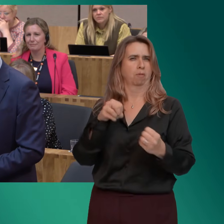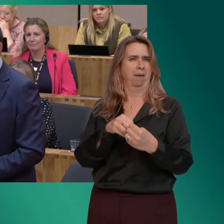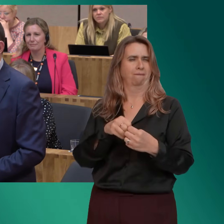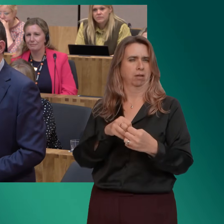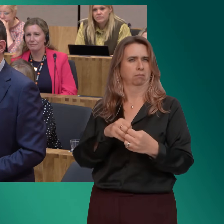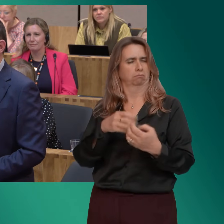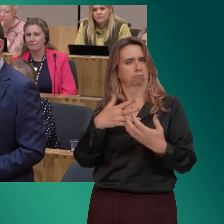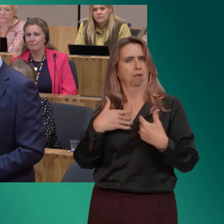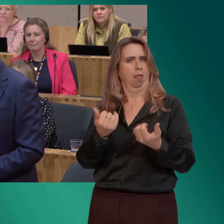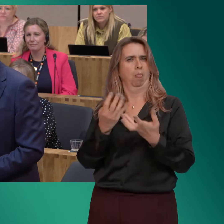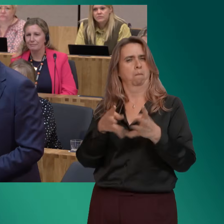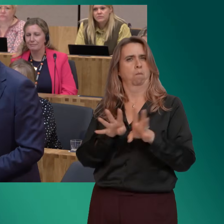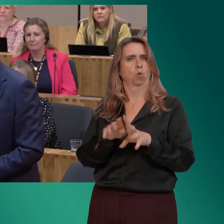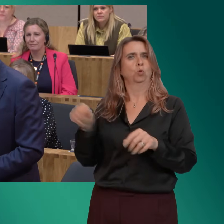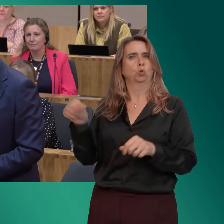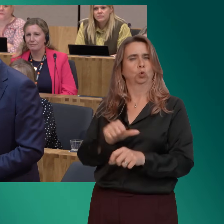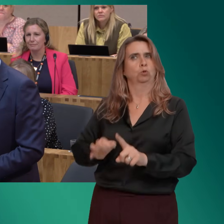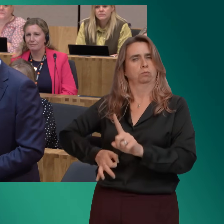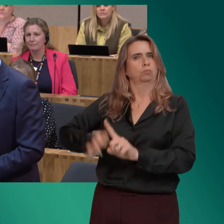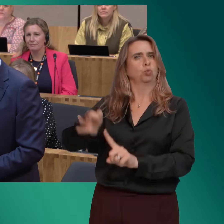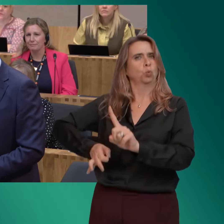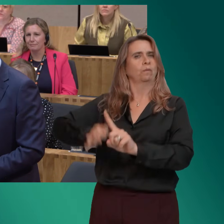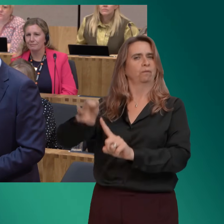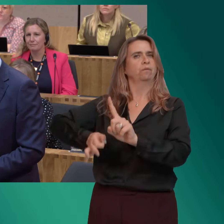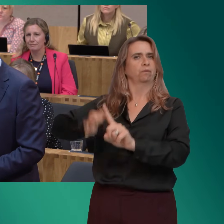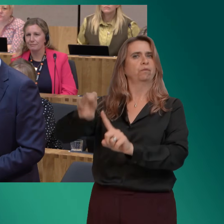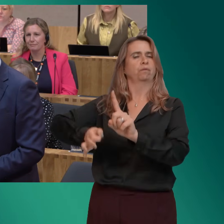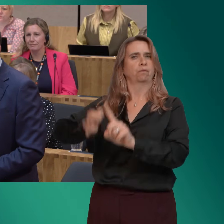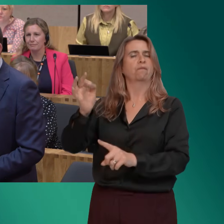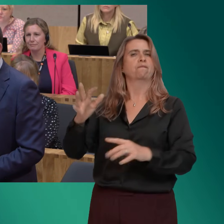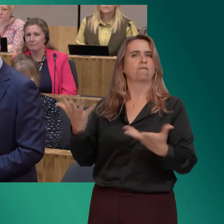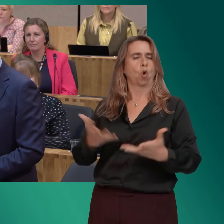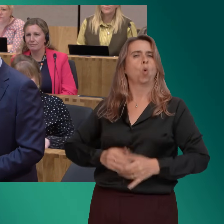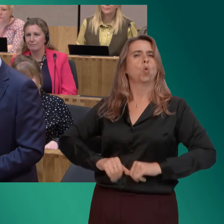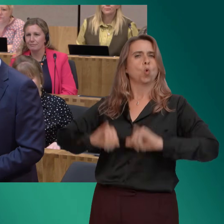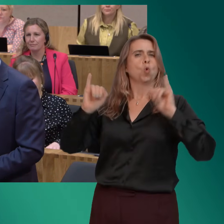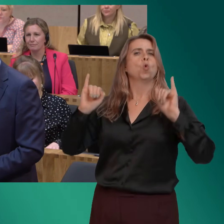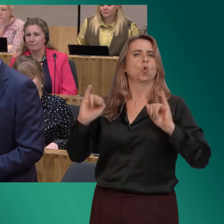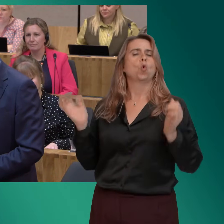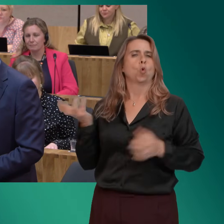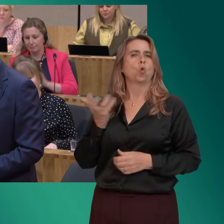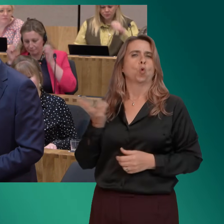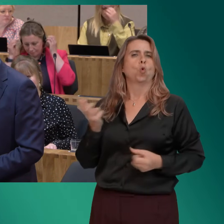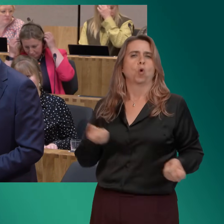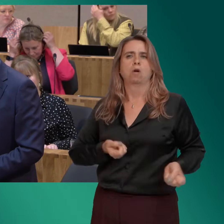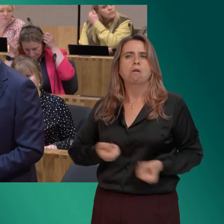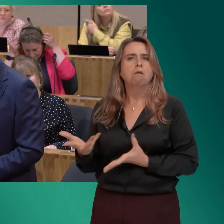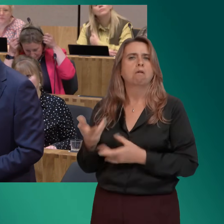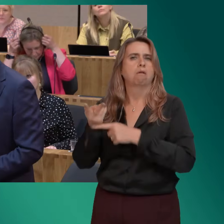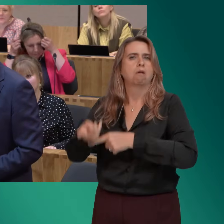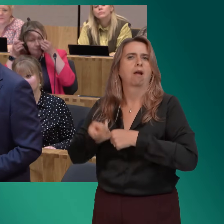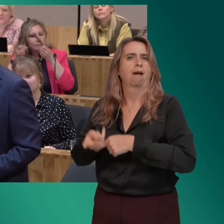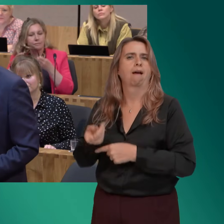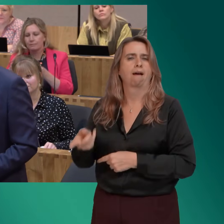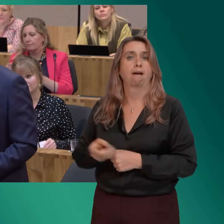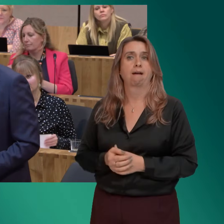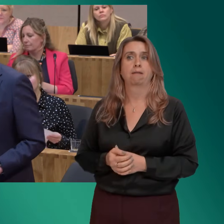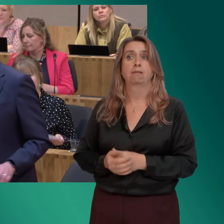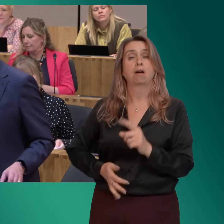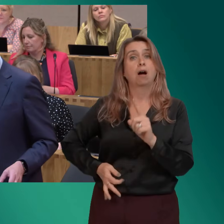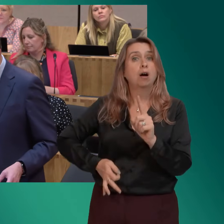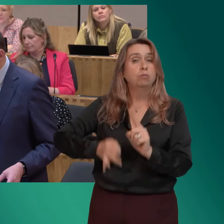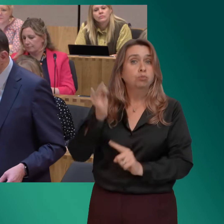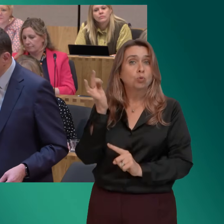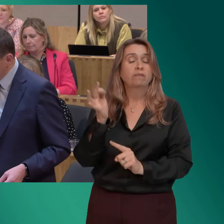deliver sustainable improvements to emergency care across the wider Gwent area. NHS Performance and Improvement is